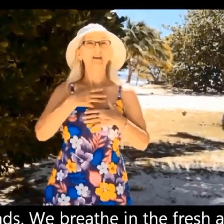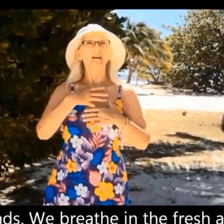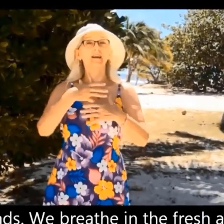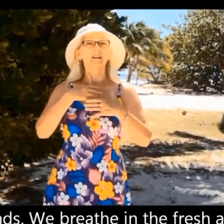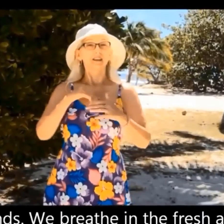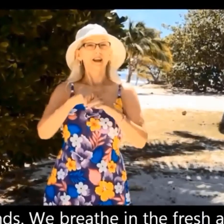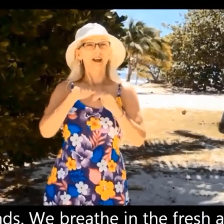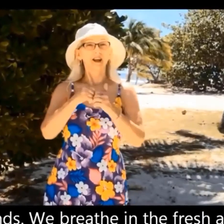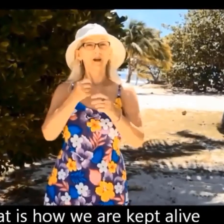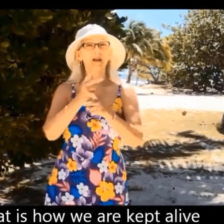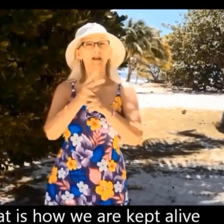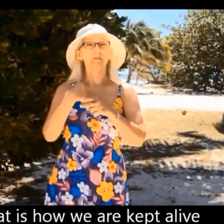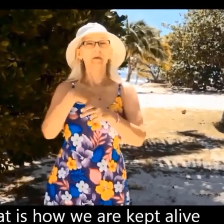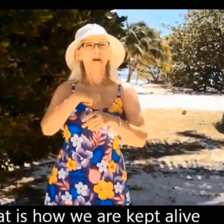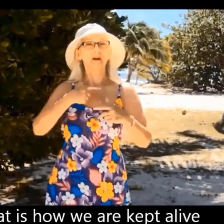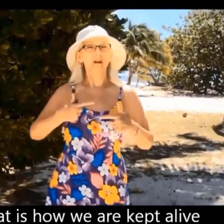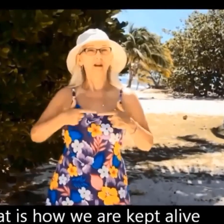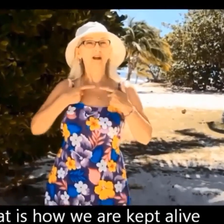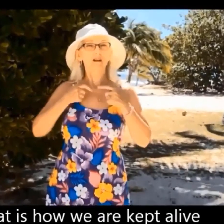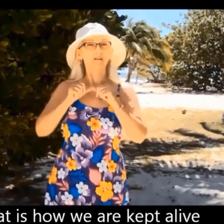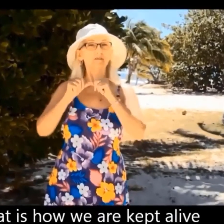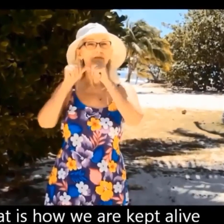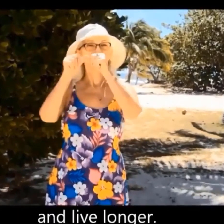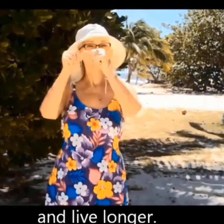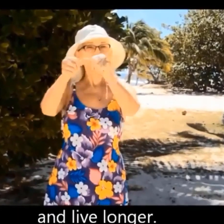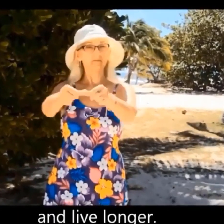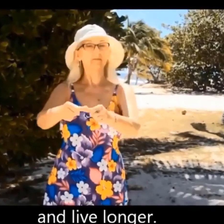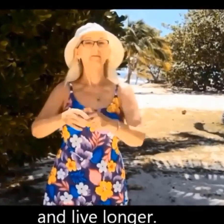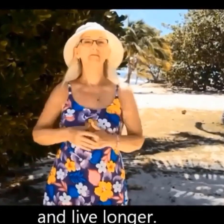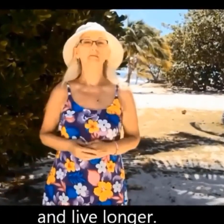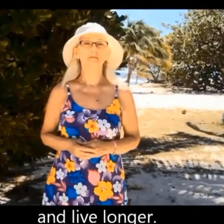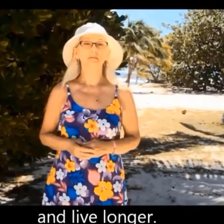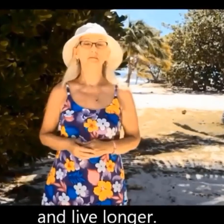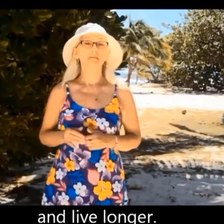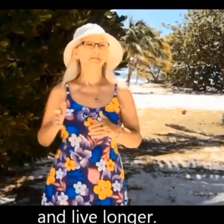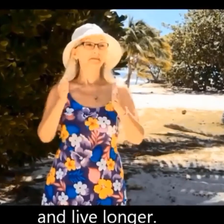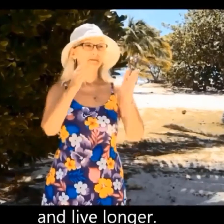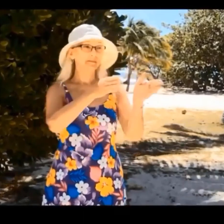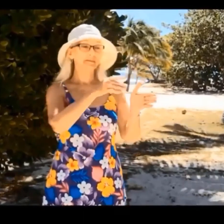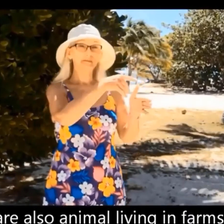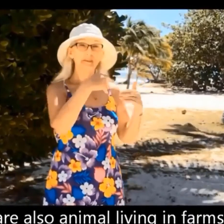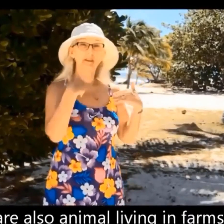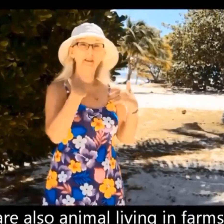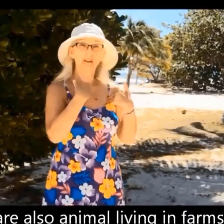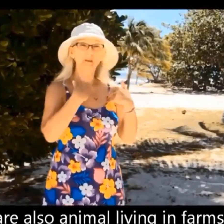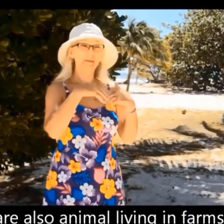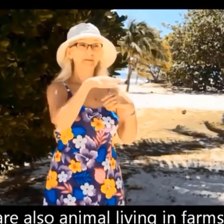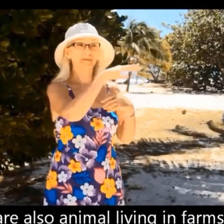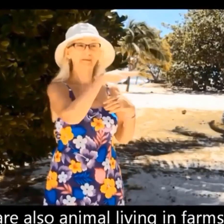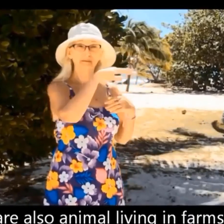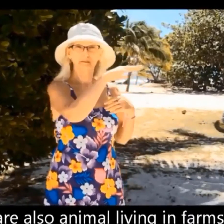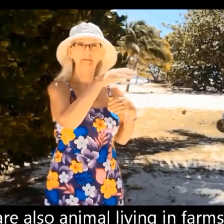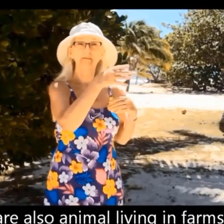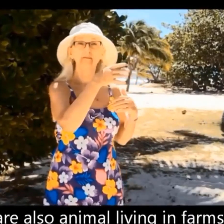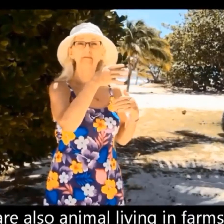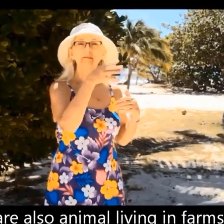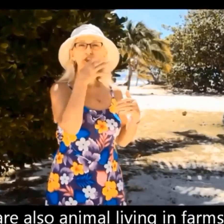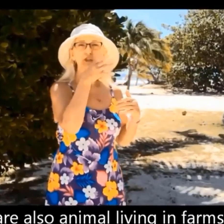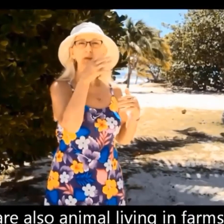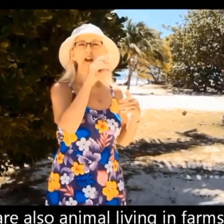breathe in the fresh air, and that's how we are kept alive and live longer. There are also animals living